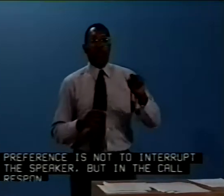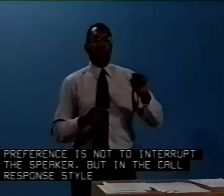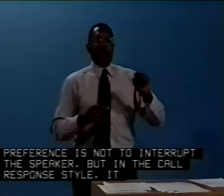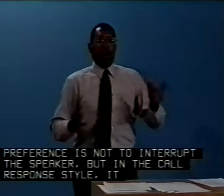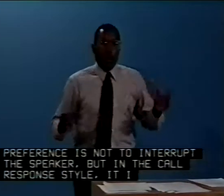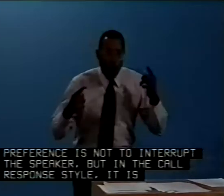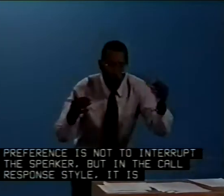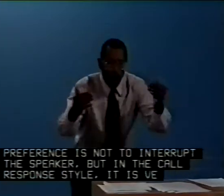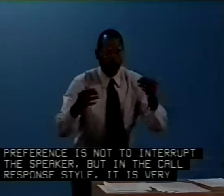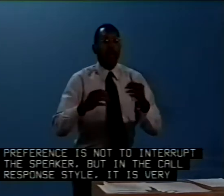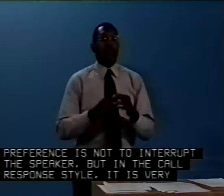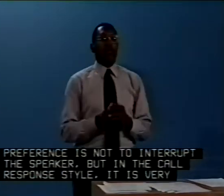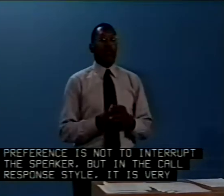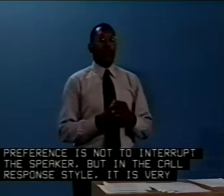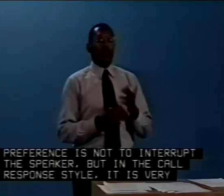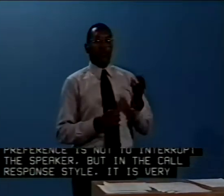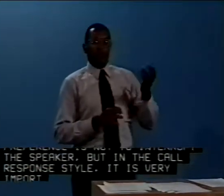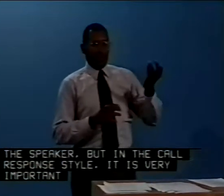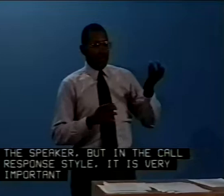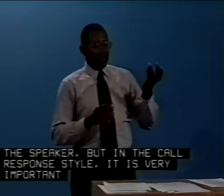to holler out yes or go on.